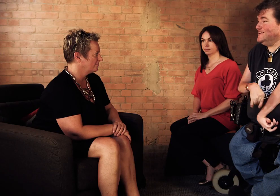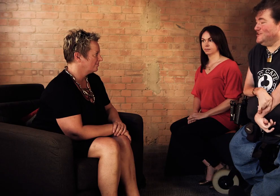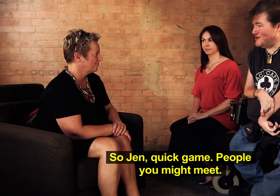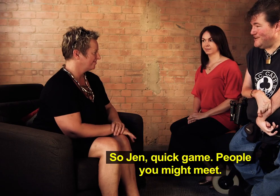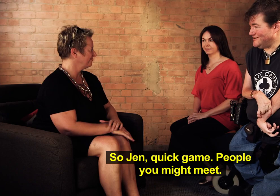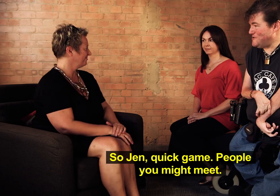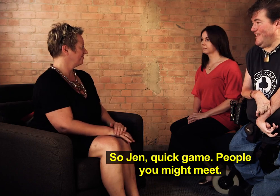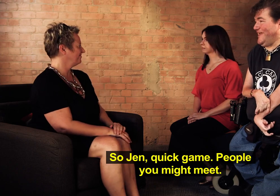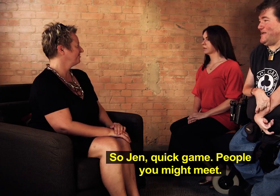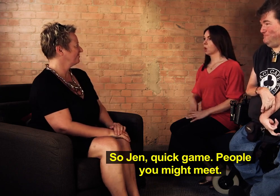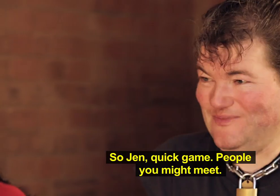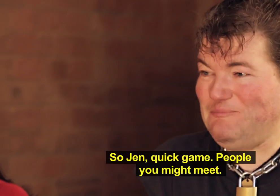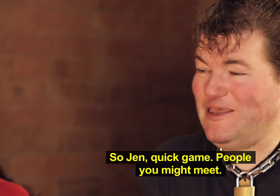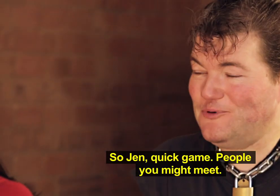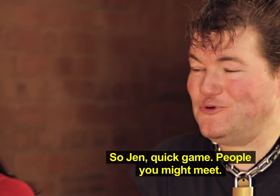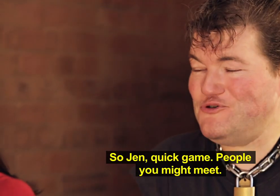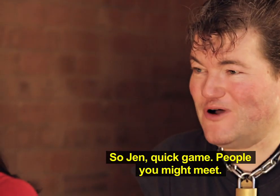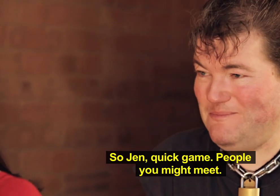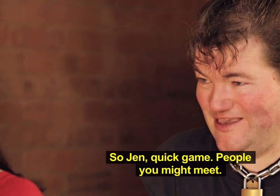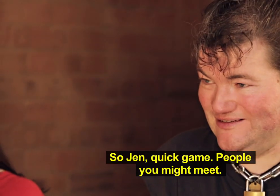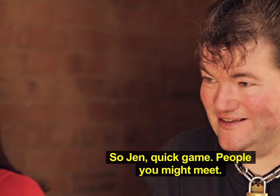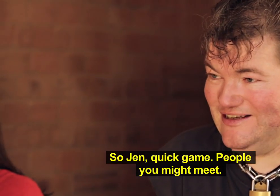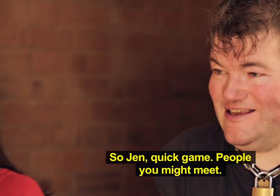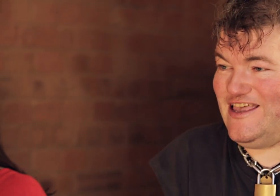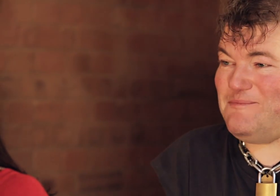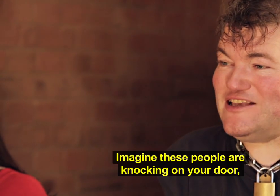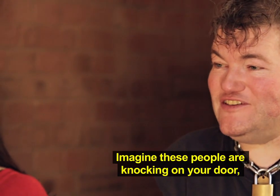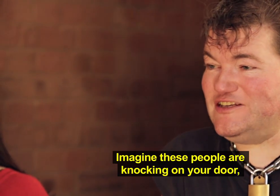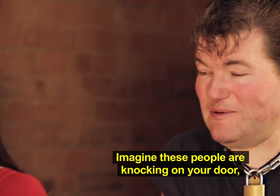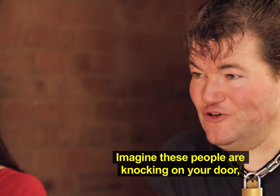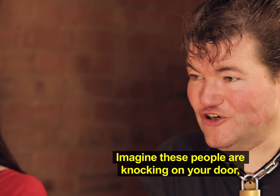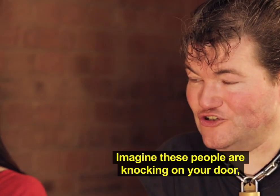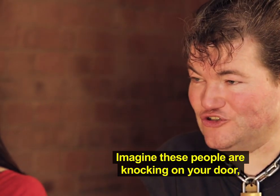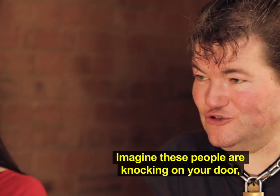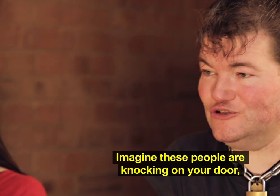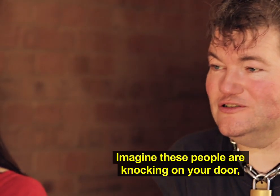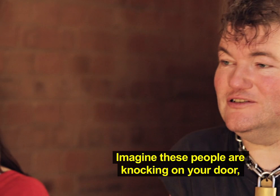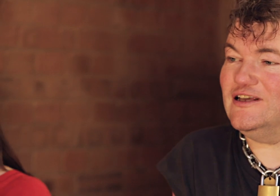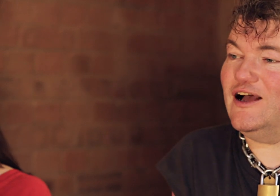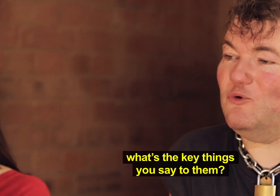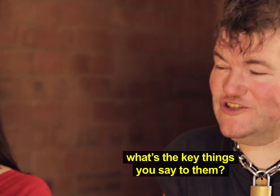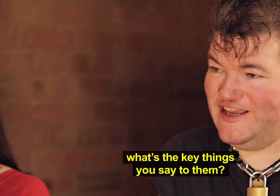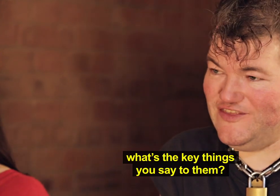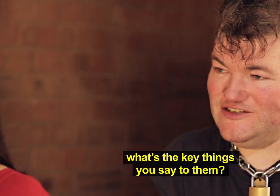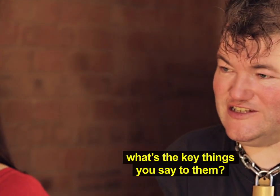So, Jen, quick game. People you might meet. Imagine these people are knocking on your door. What's the key things you